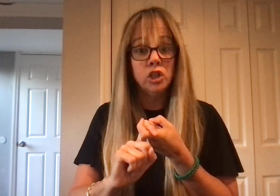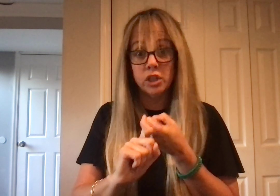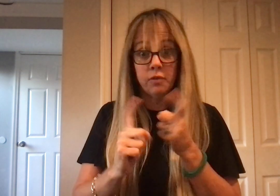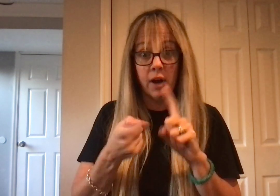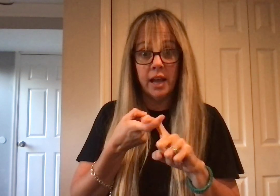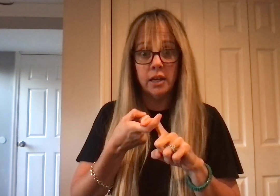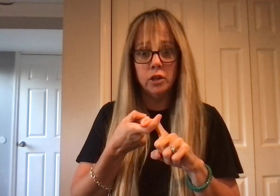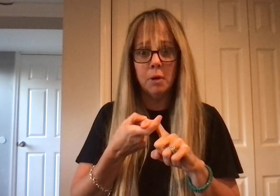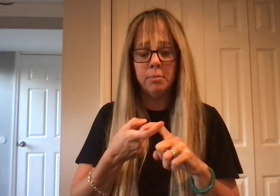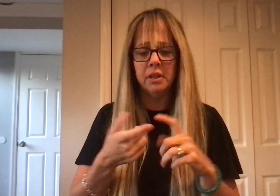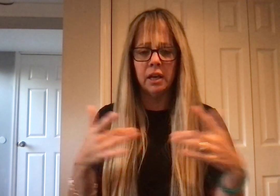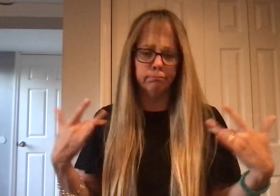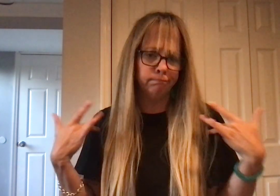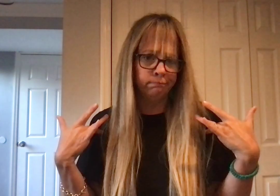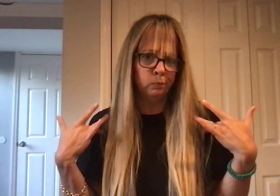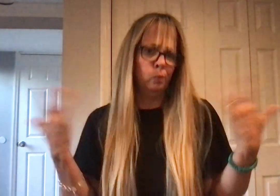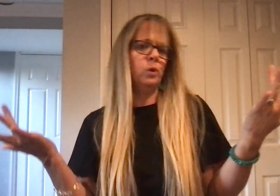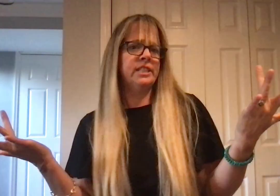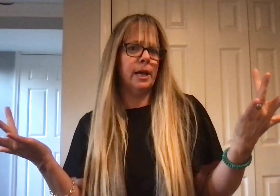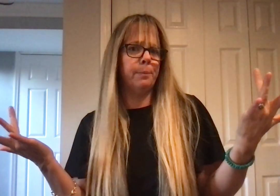just a friend, you might be like, what's up?